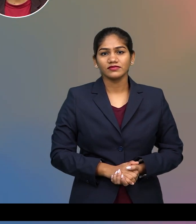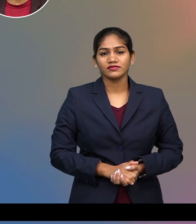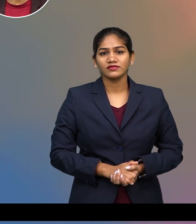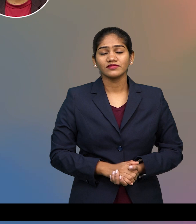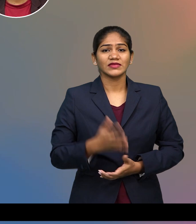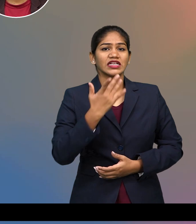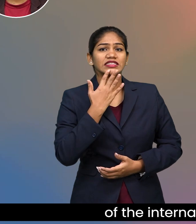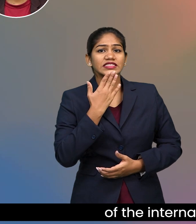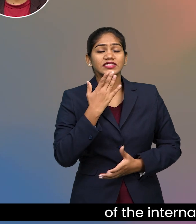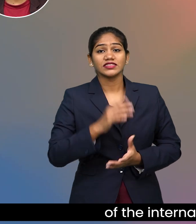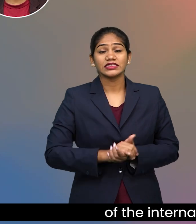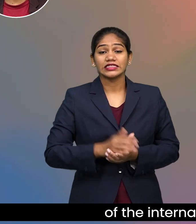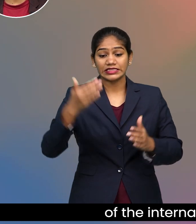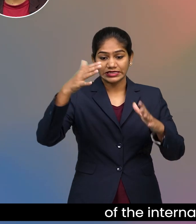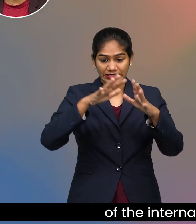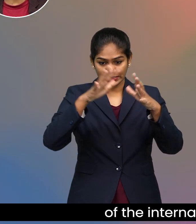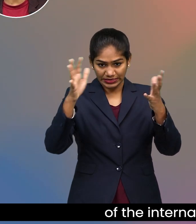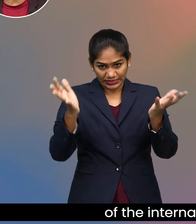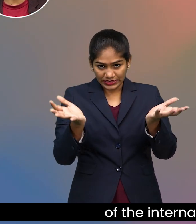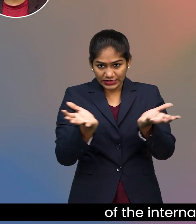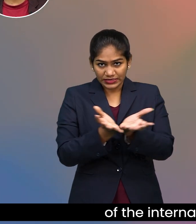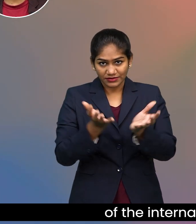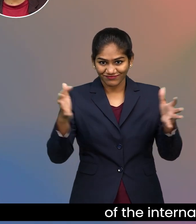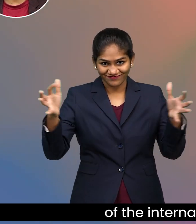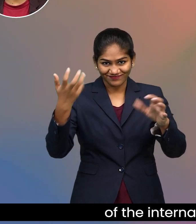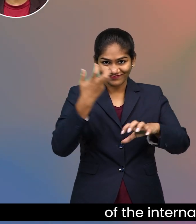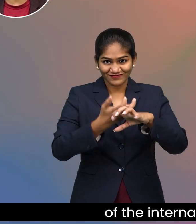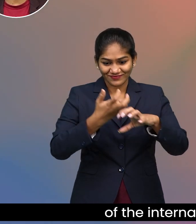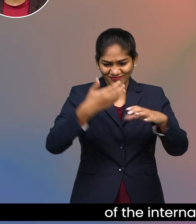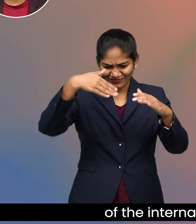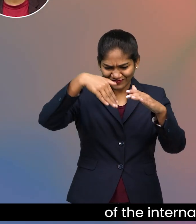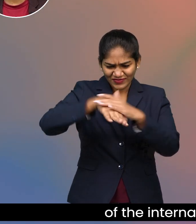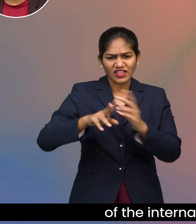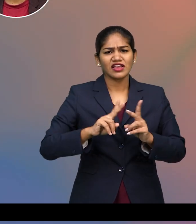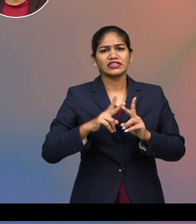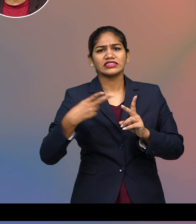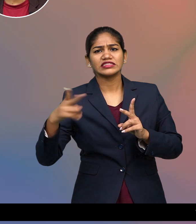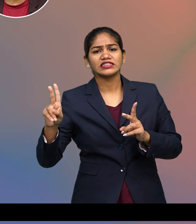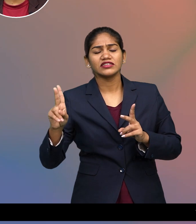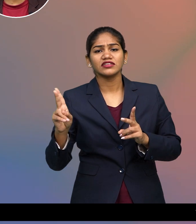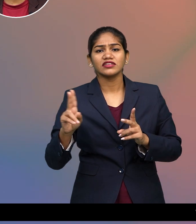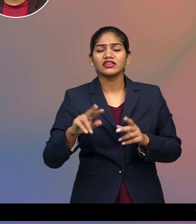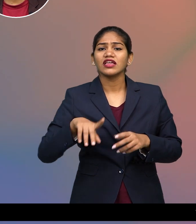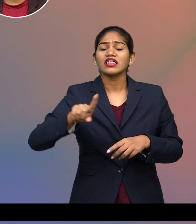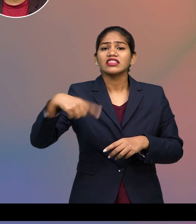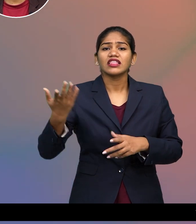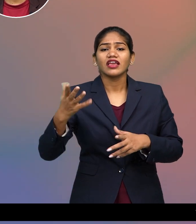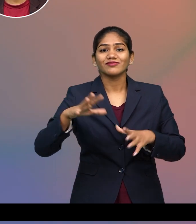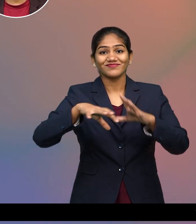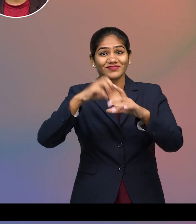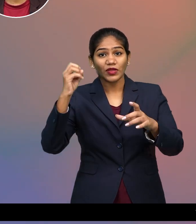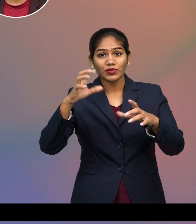The color of the internal core of the rock is different from the outer